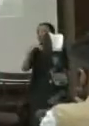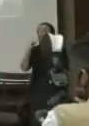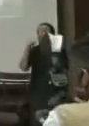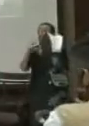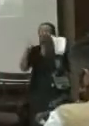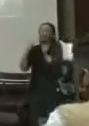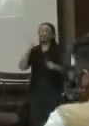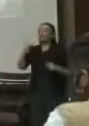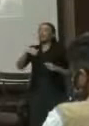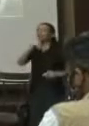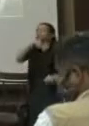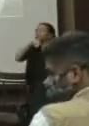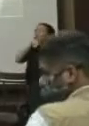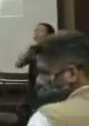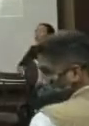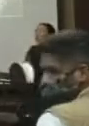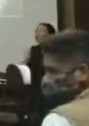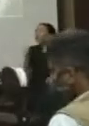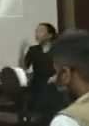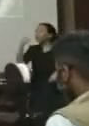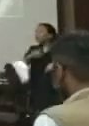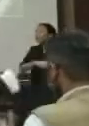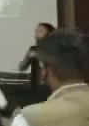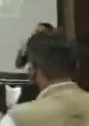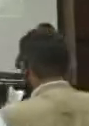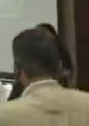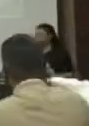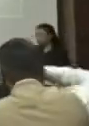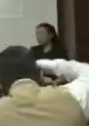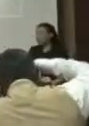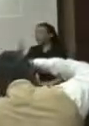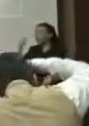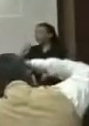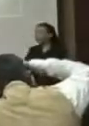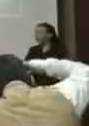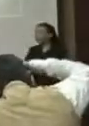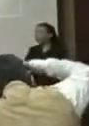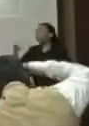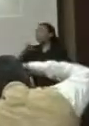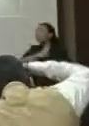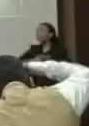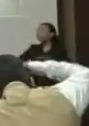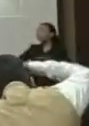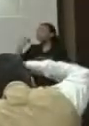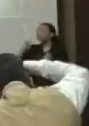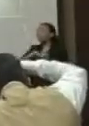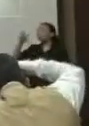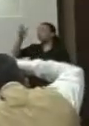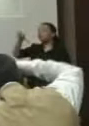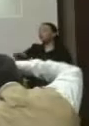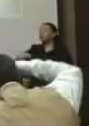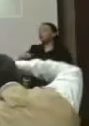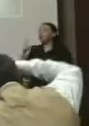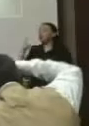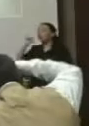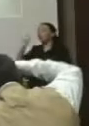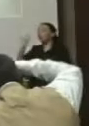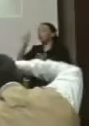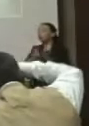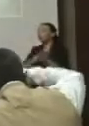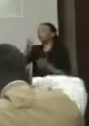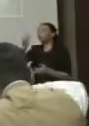the honor to be the youngest and only Indian child delegate at the Conference of State Parties at the United Nations